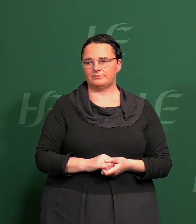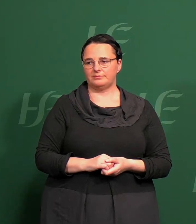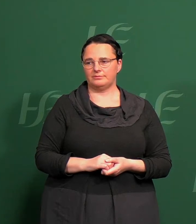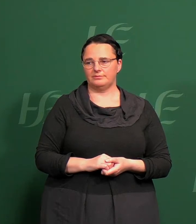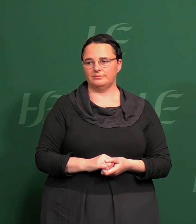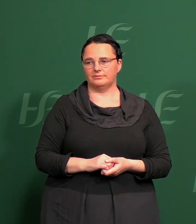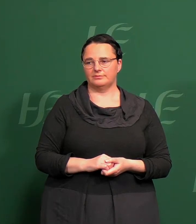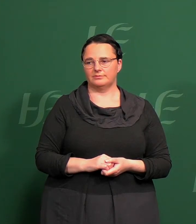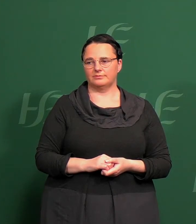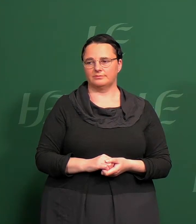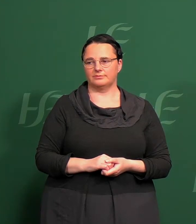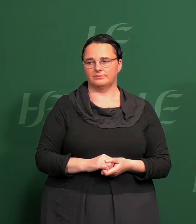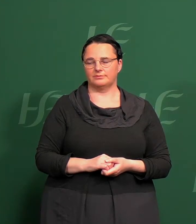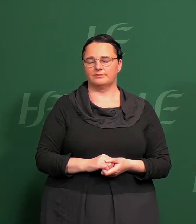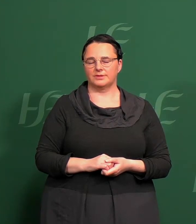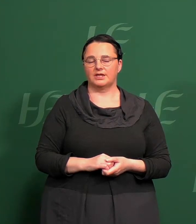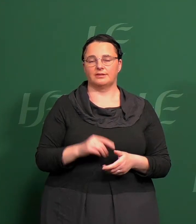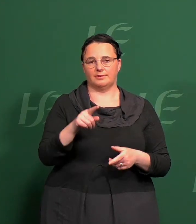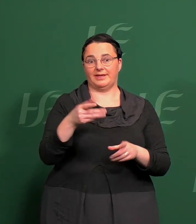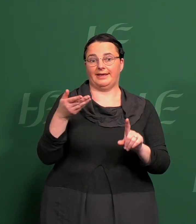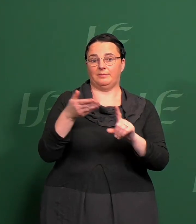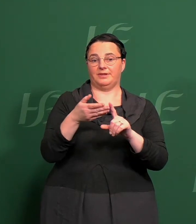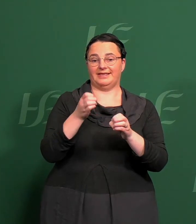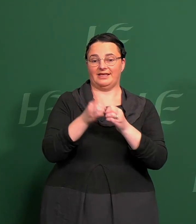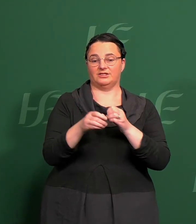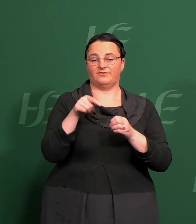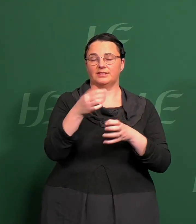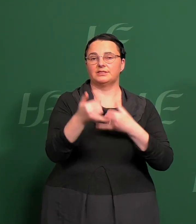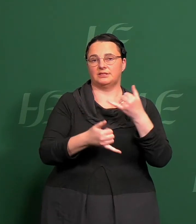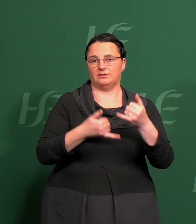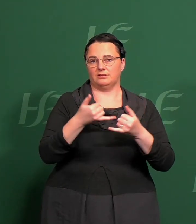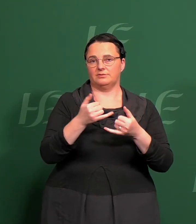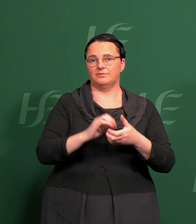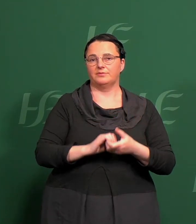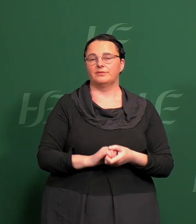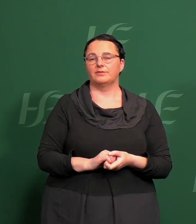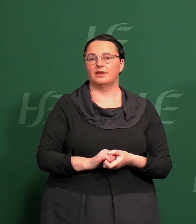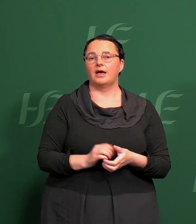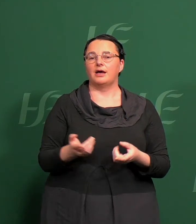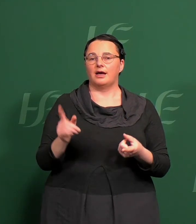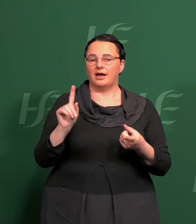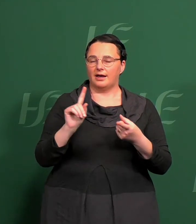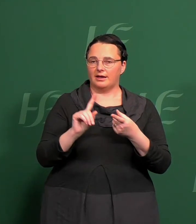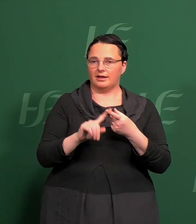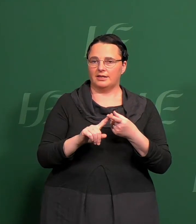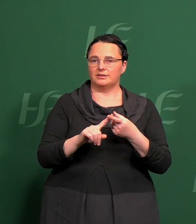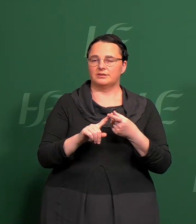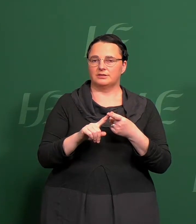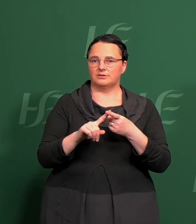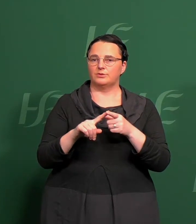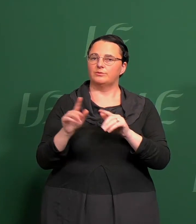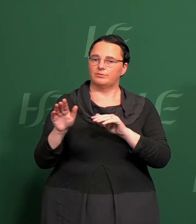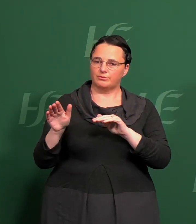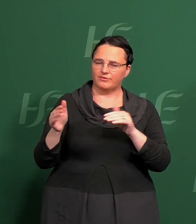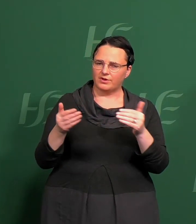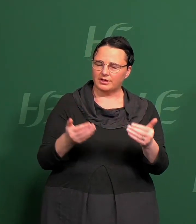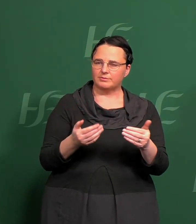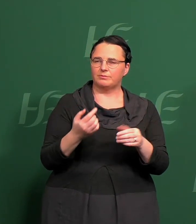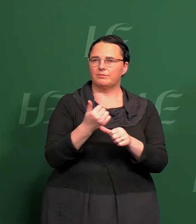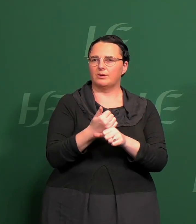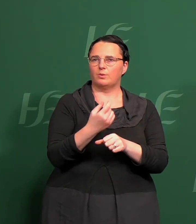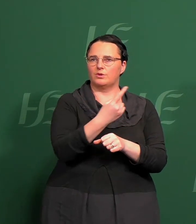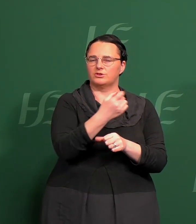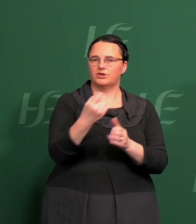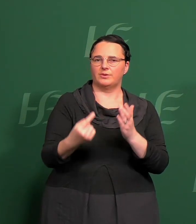that will be in place by the end of this year. But along with that, we are obviously providing capacity for about